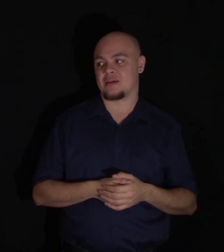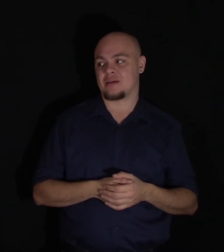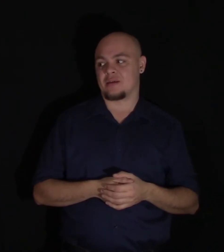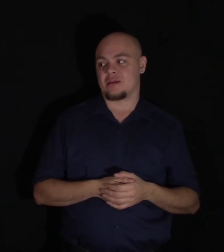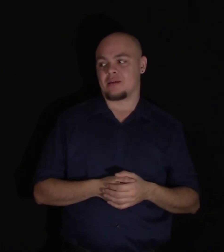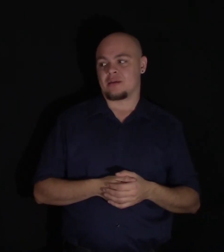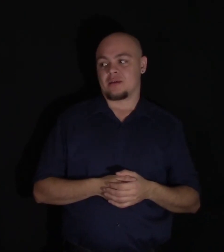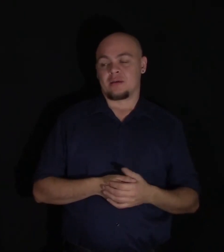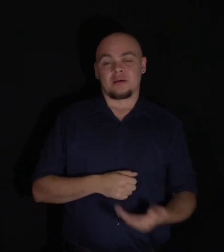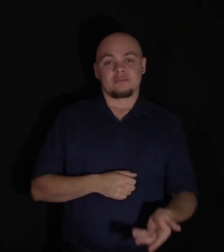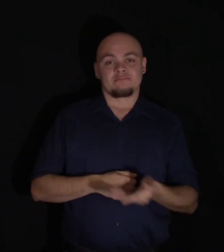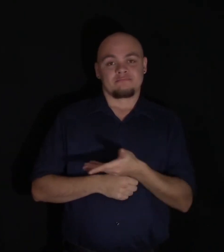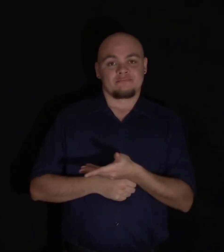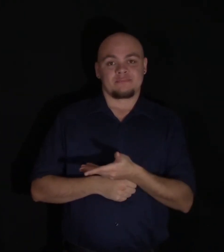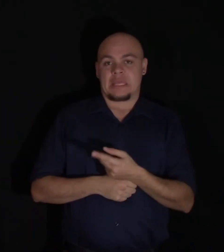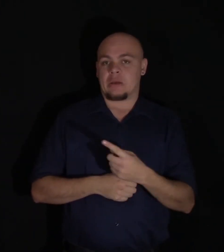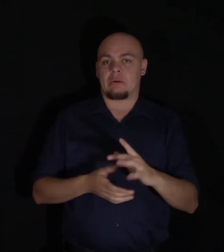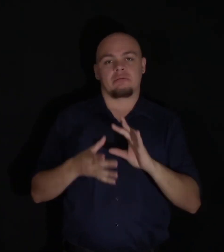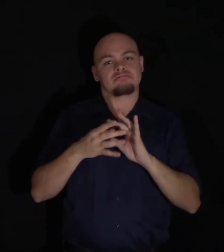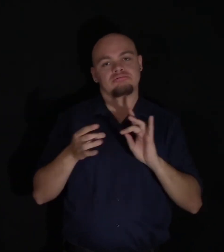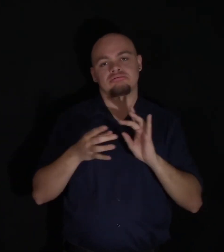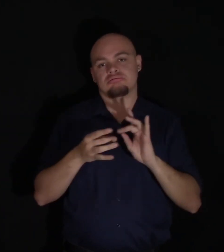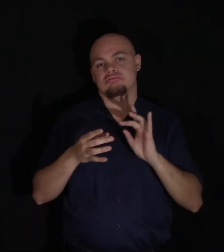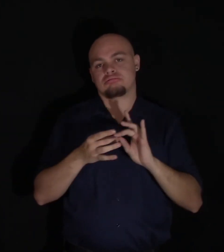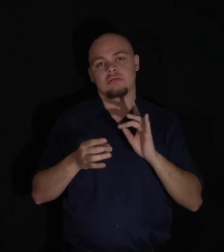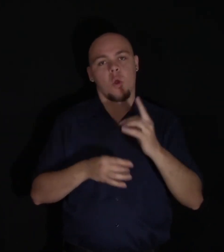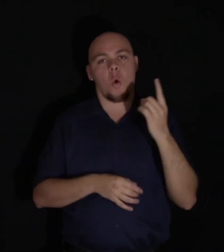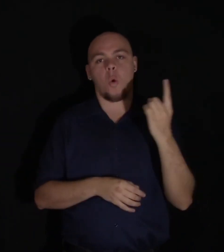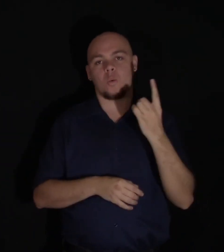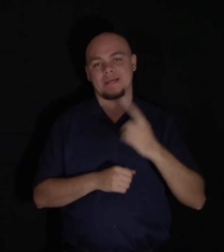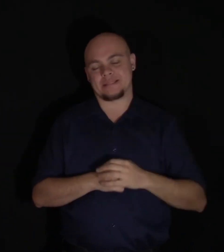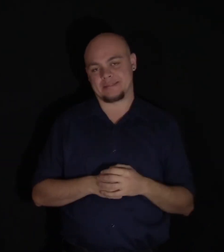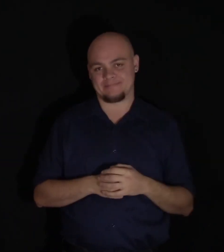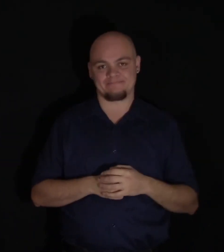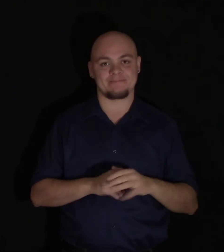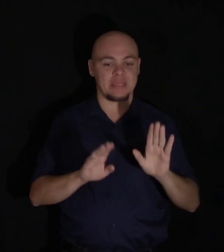We say this all the time, right? And I tell the